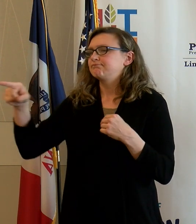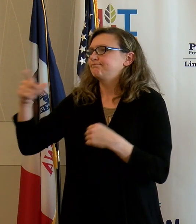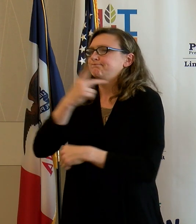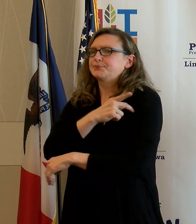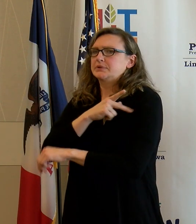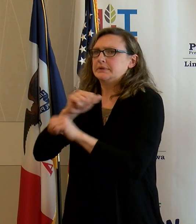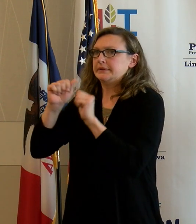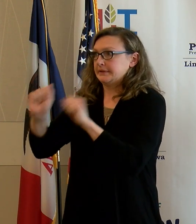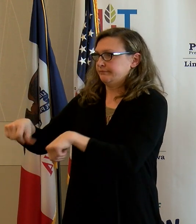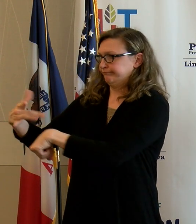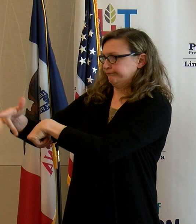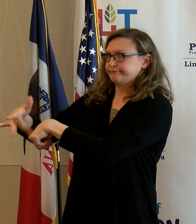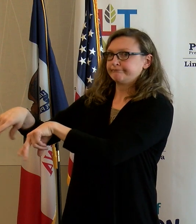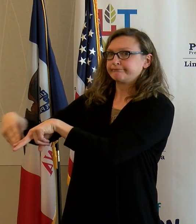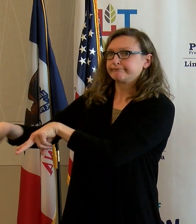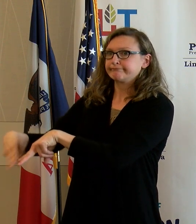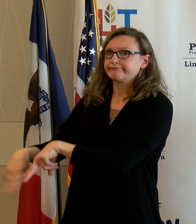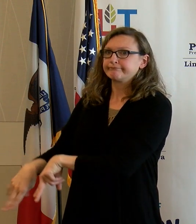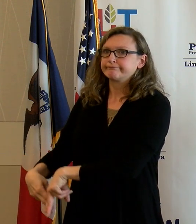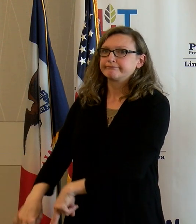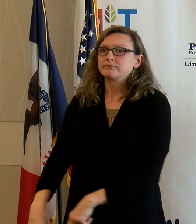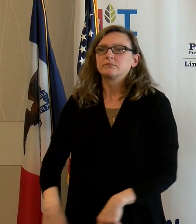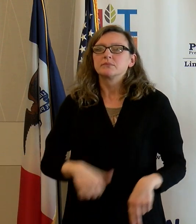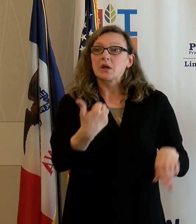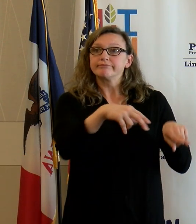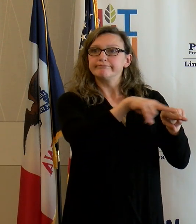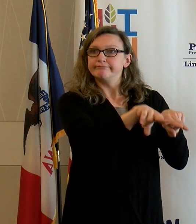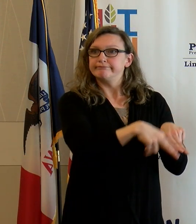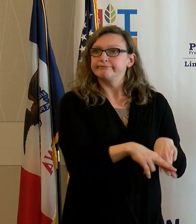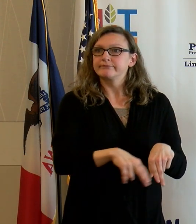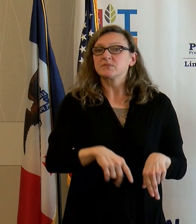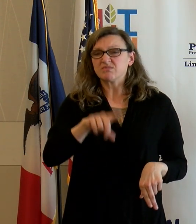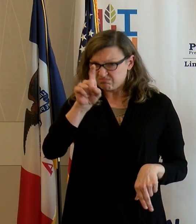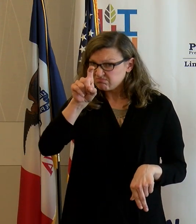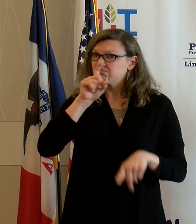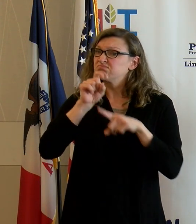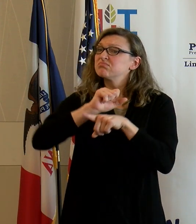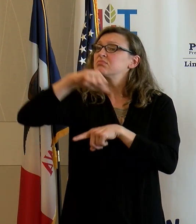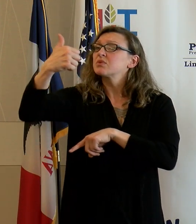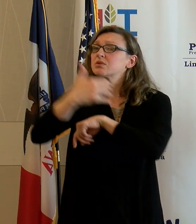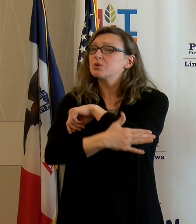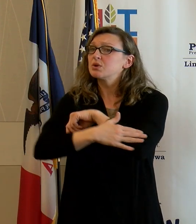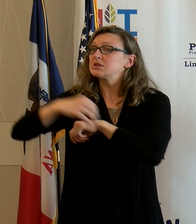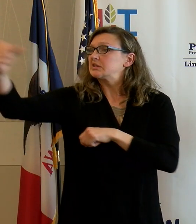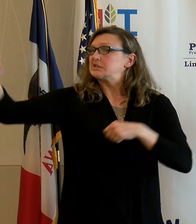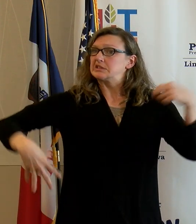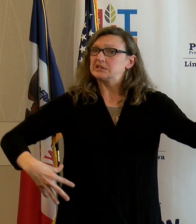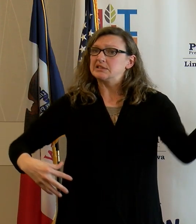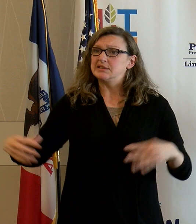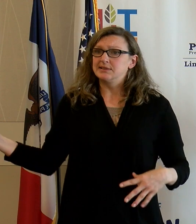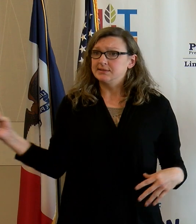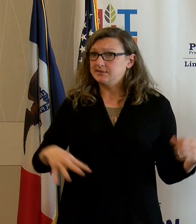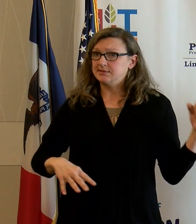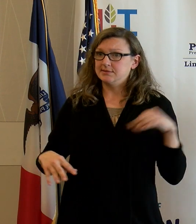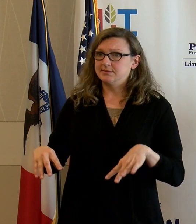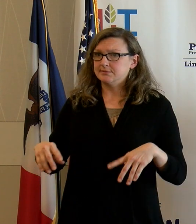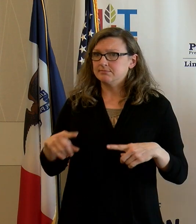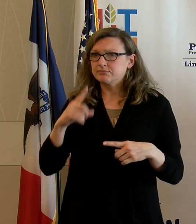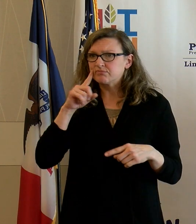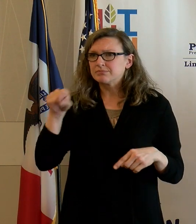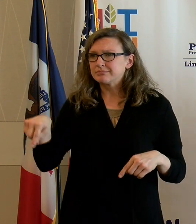patients are being sent to Linn County for treatment, and how the hospitals are preparing for those that may be referred from smaller